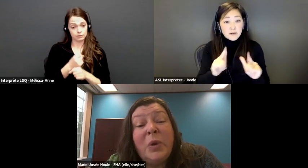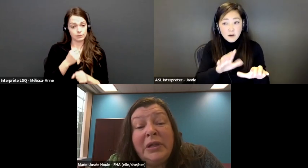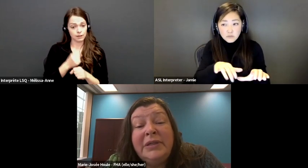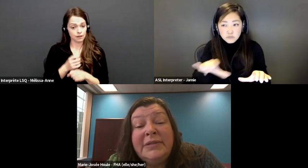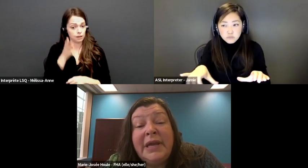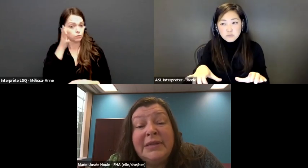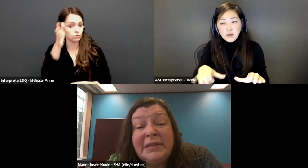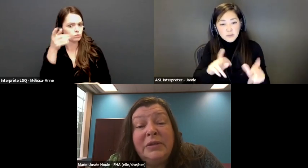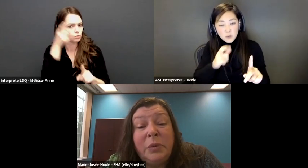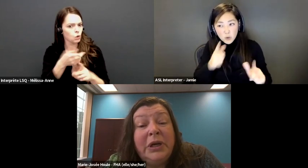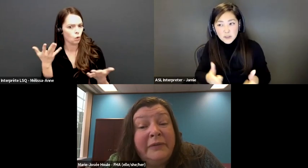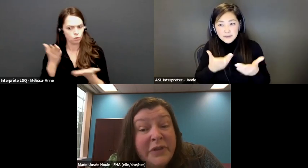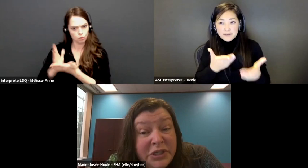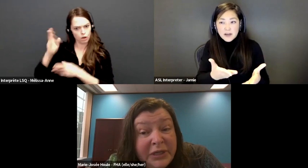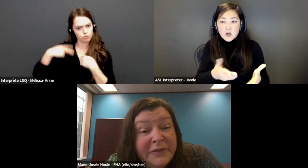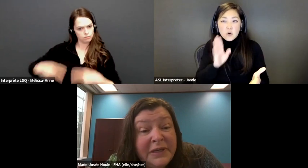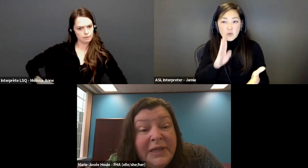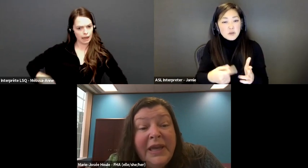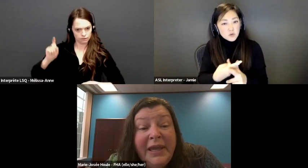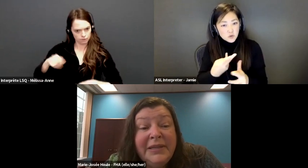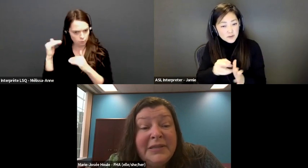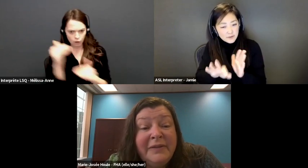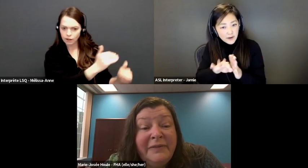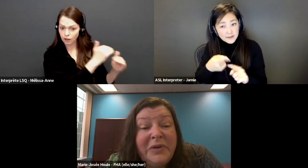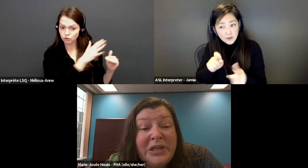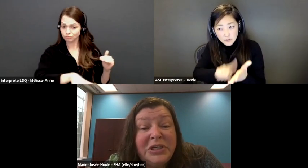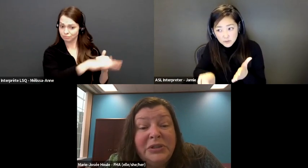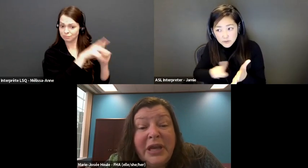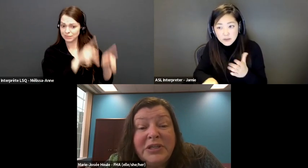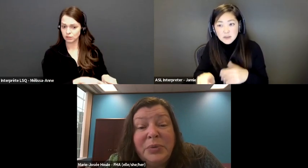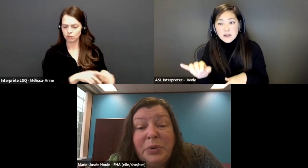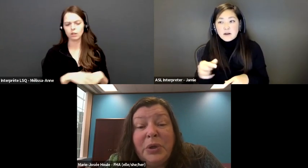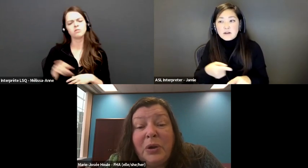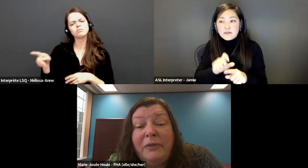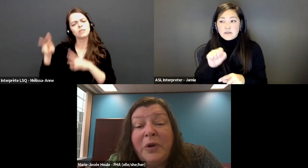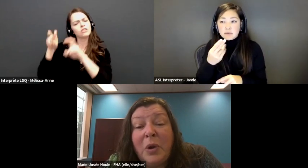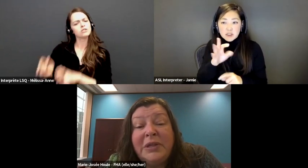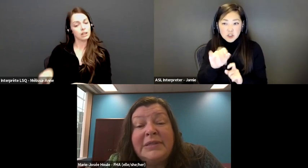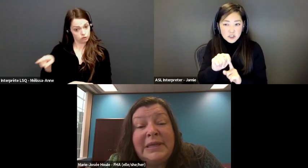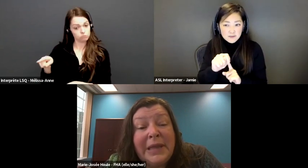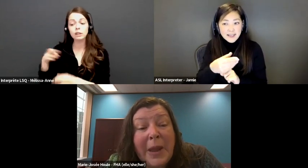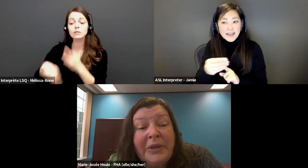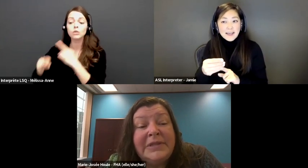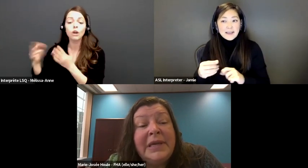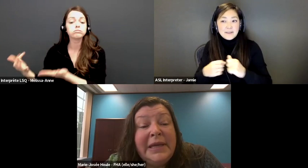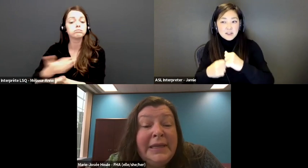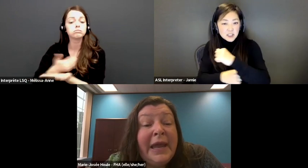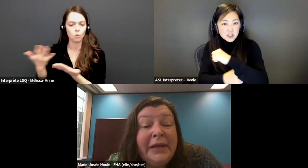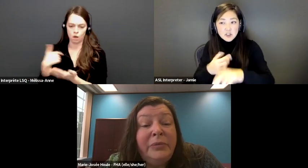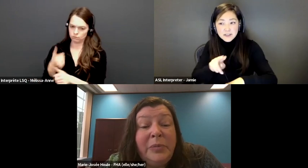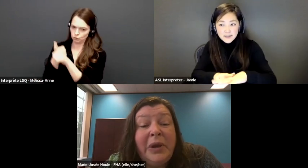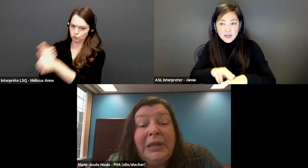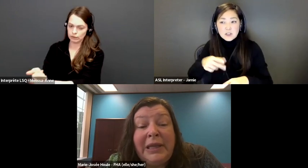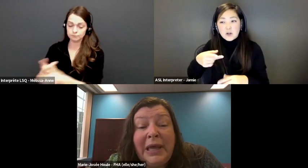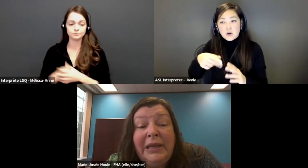as well as the excellent work of The Shift and the Foundational National Protocol for Homeless Encampments in